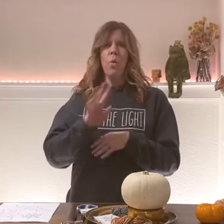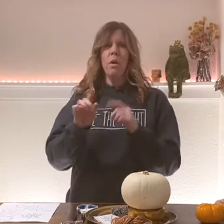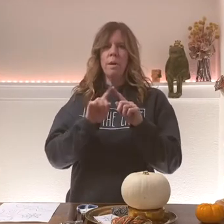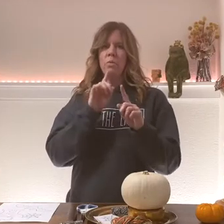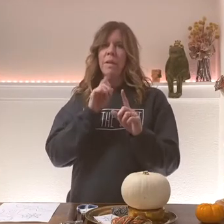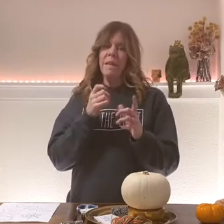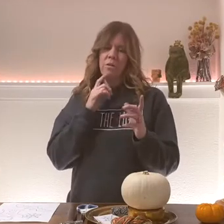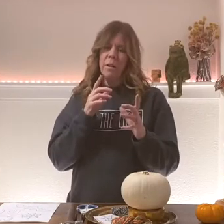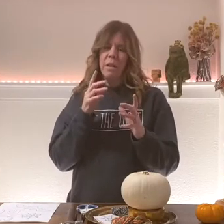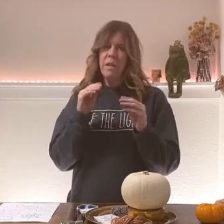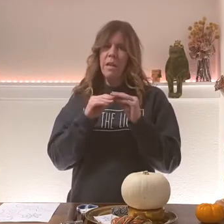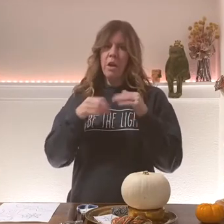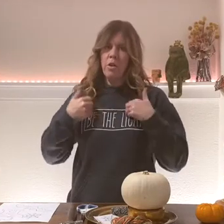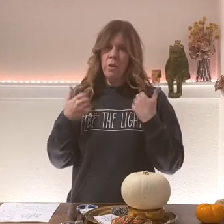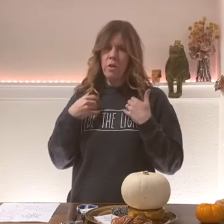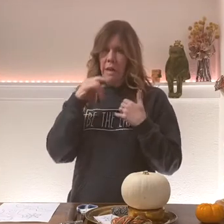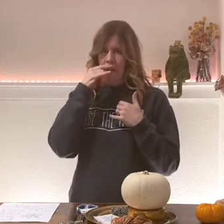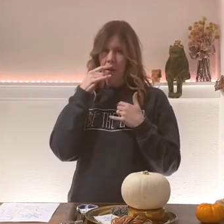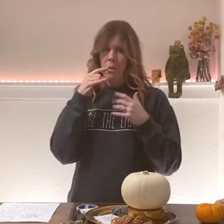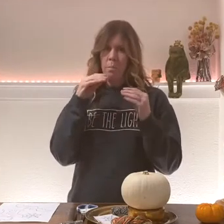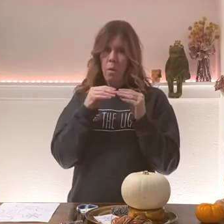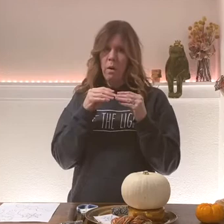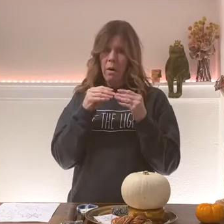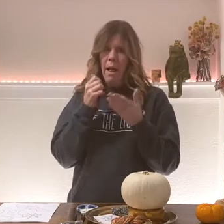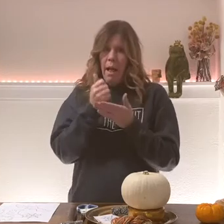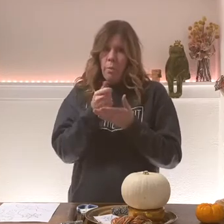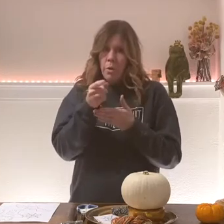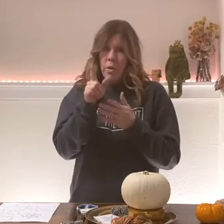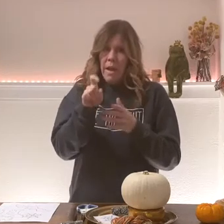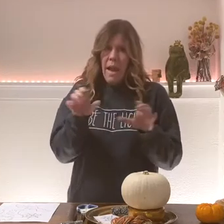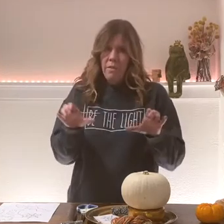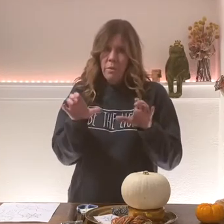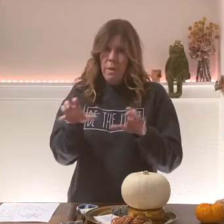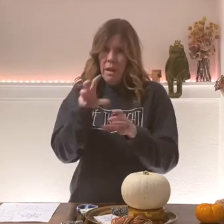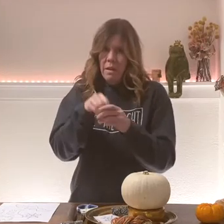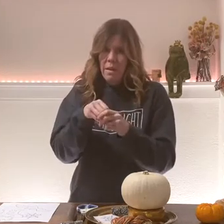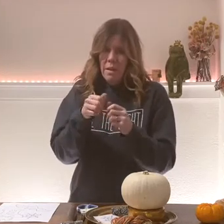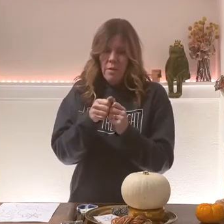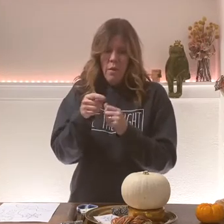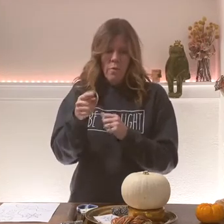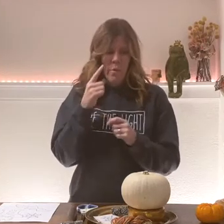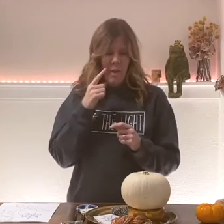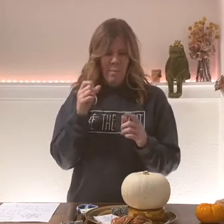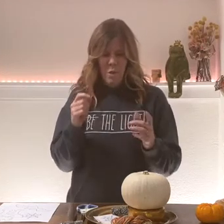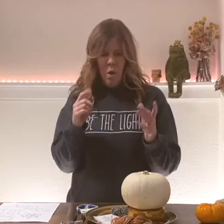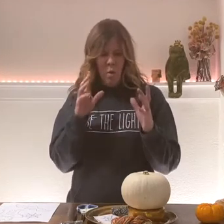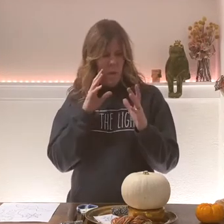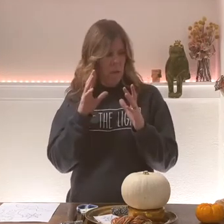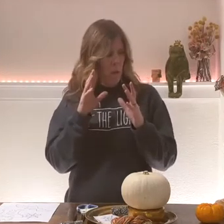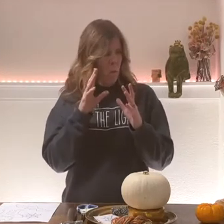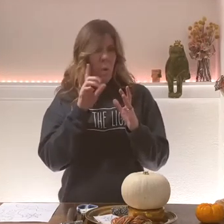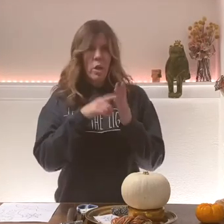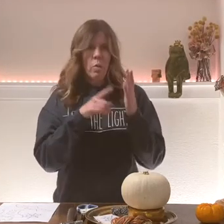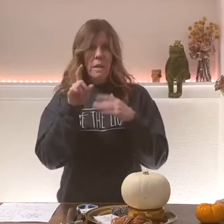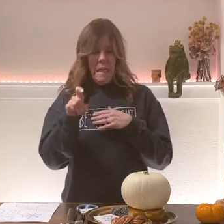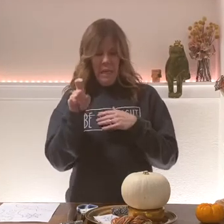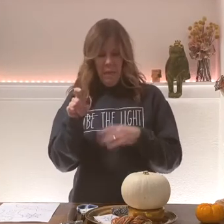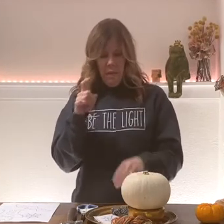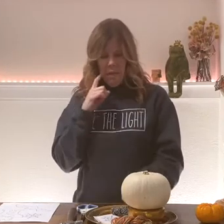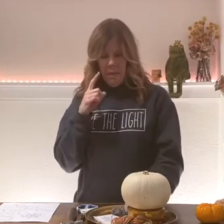but really the younger your kiddo, the more help you're going to have to be involved with them. So what you will need is